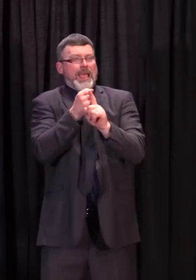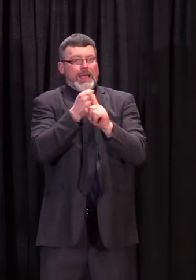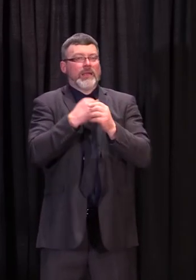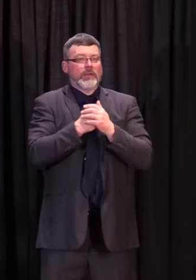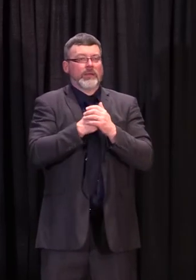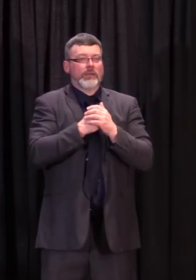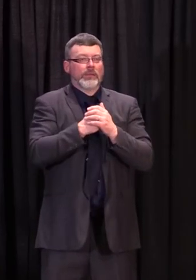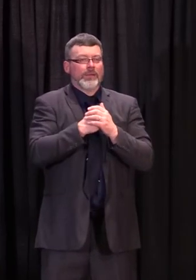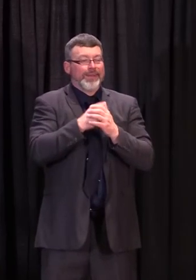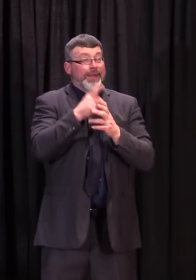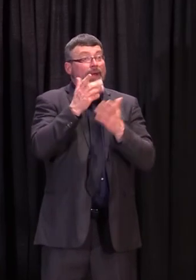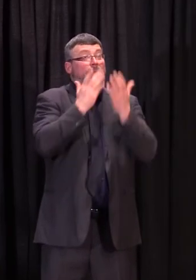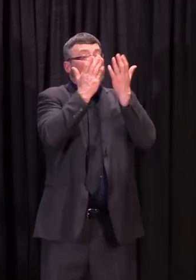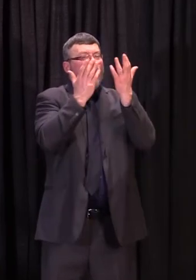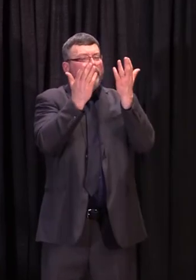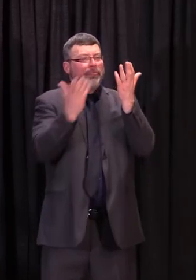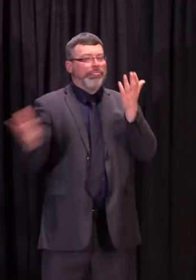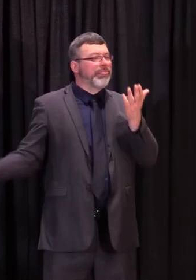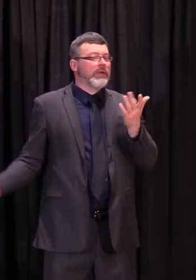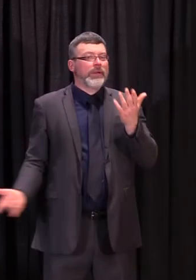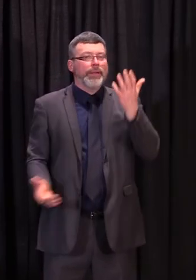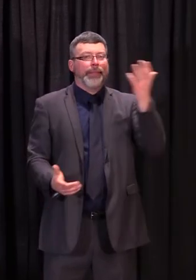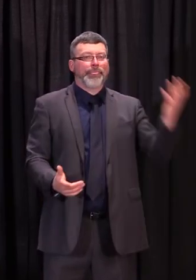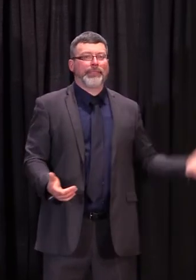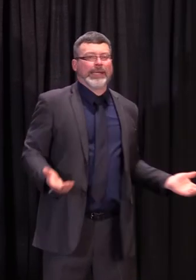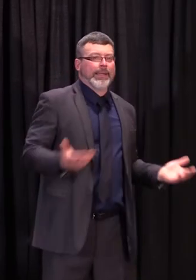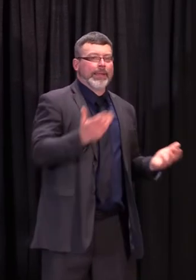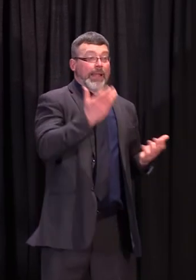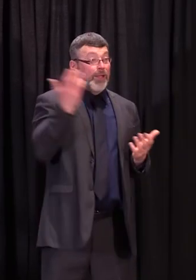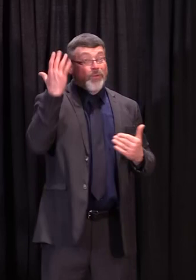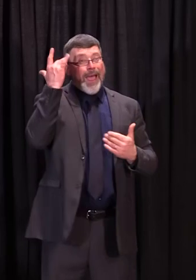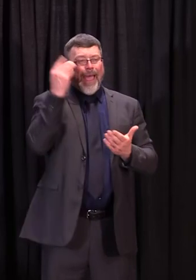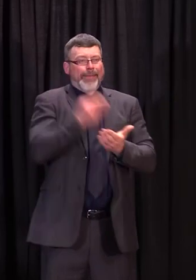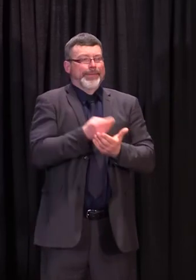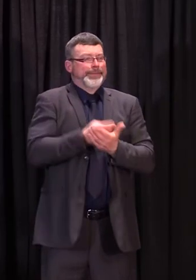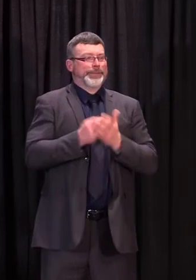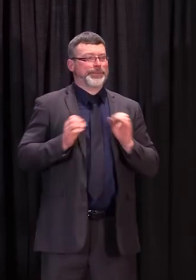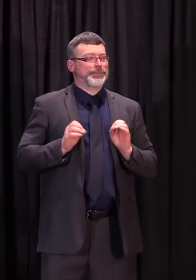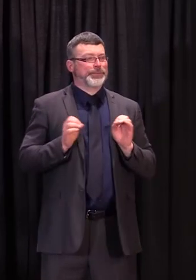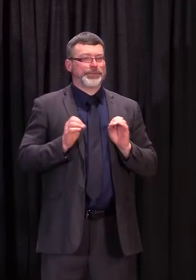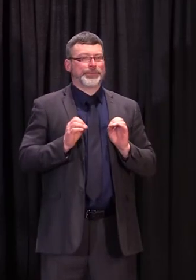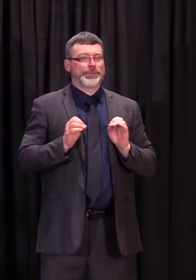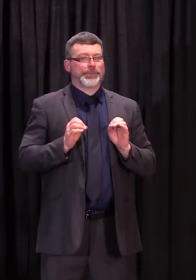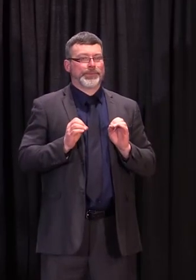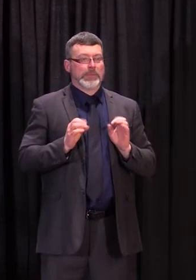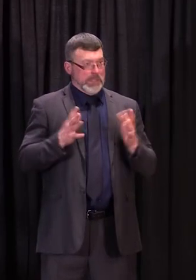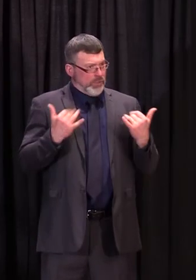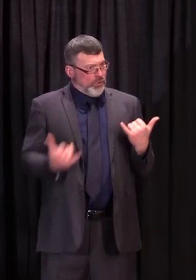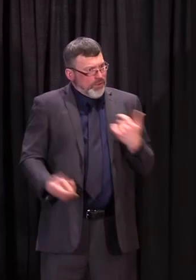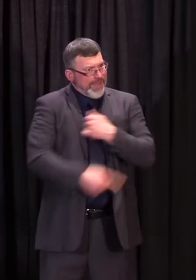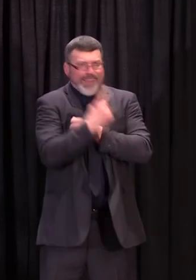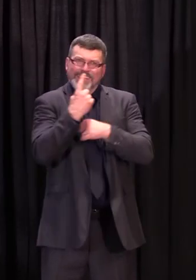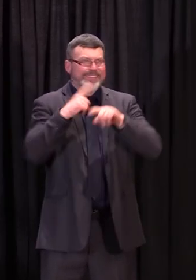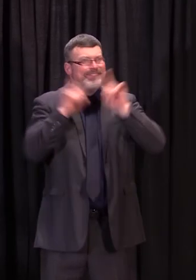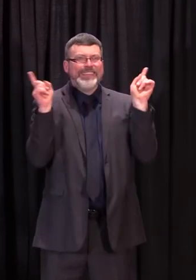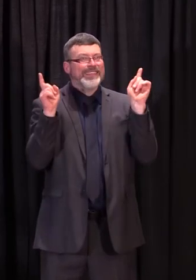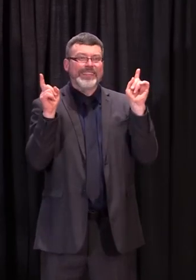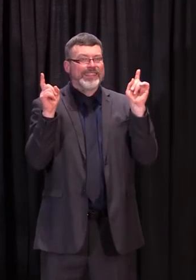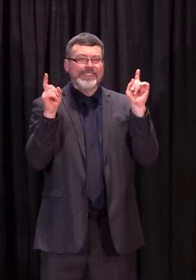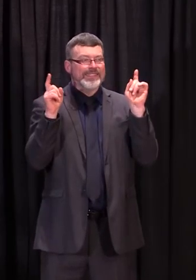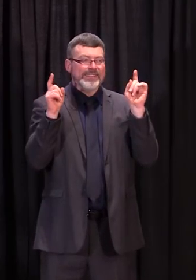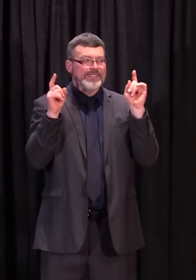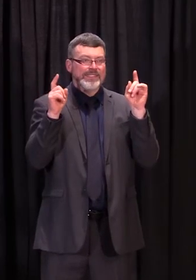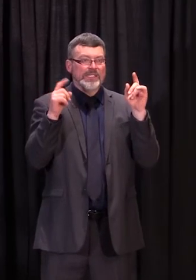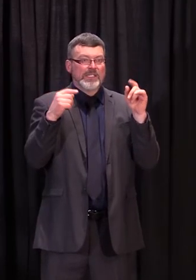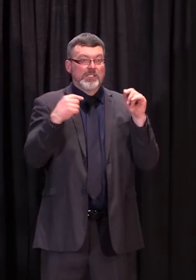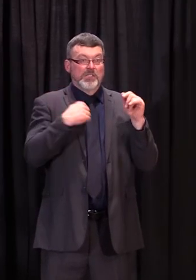because we didn't have the resources to fund them. That's just not the case today. It's not an